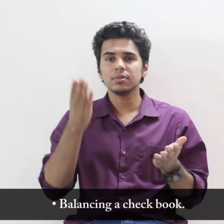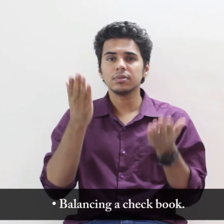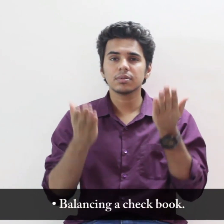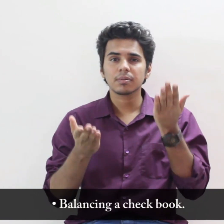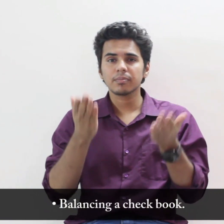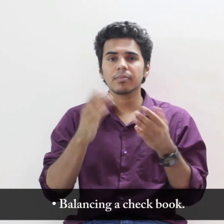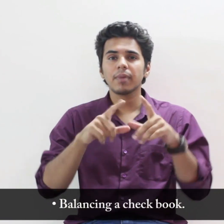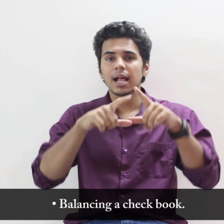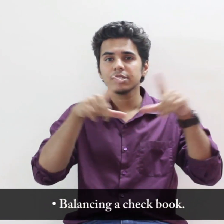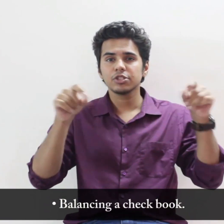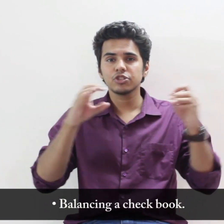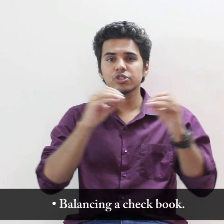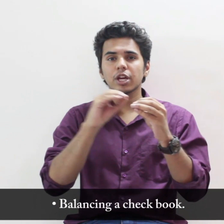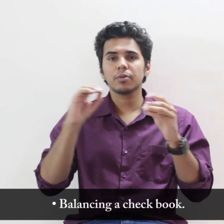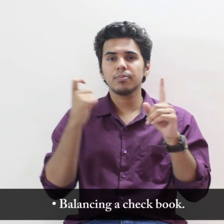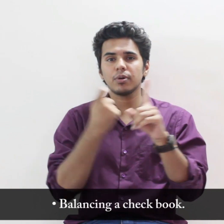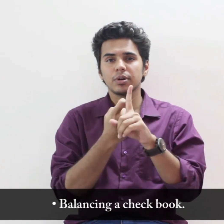balancing a checkbook,